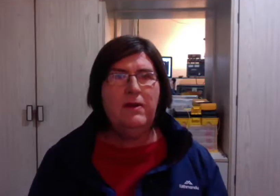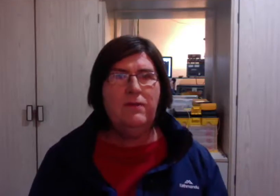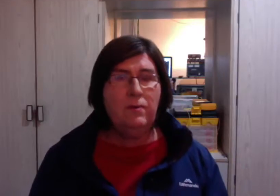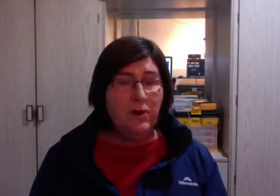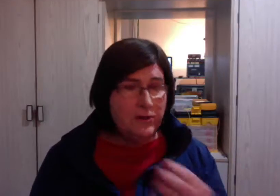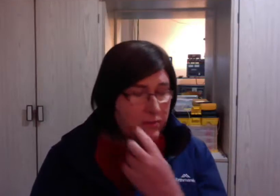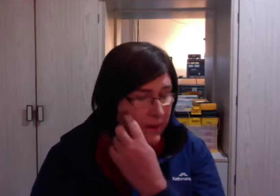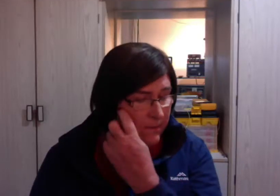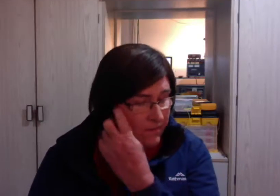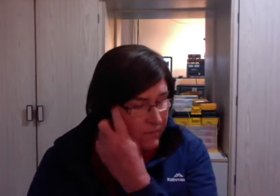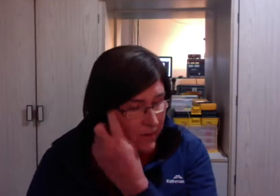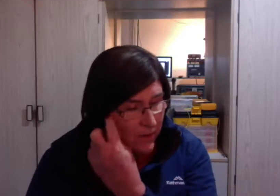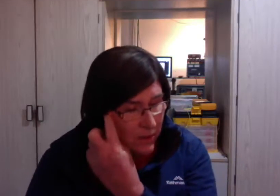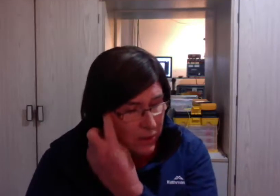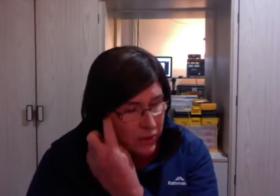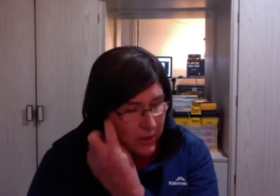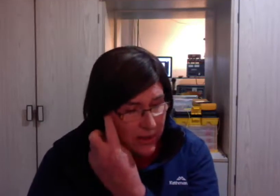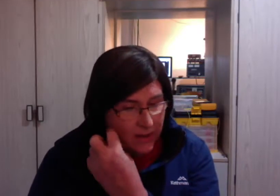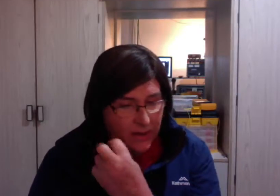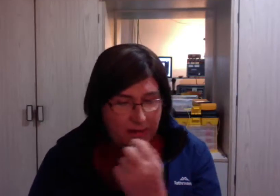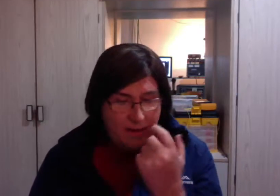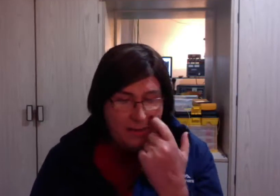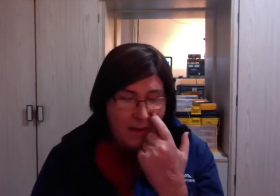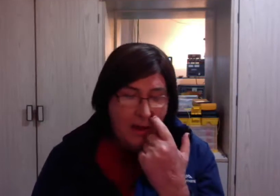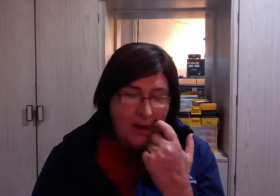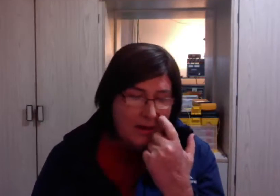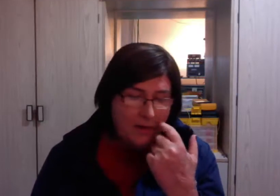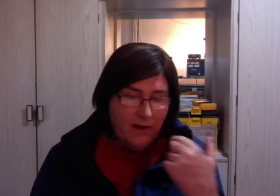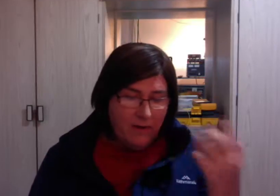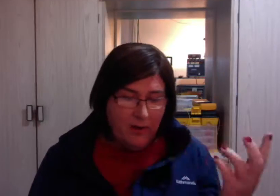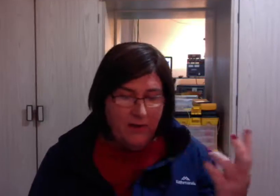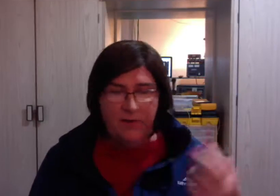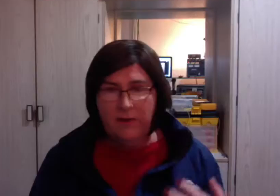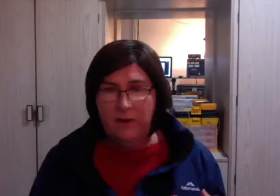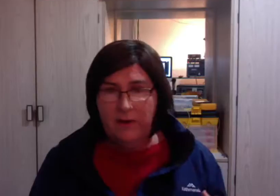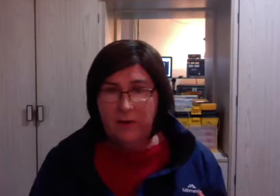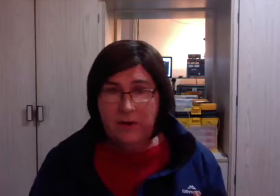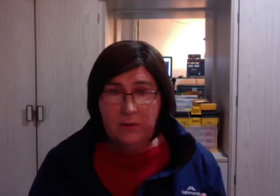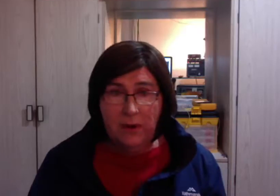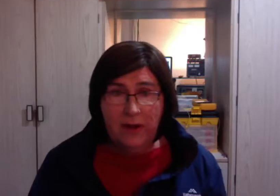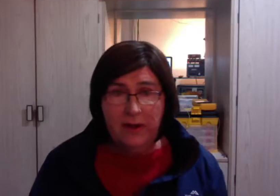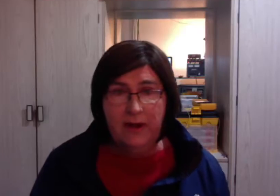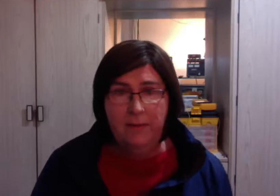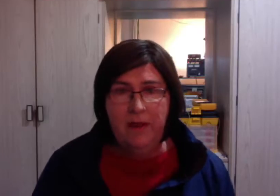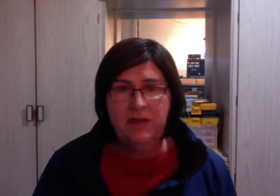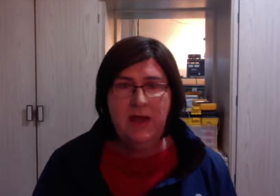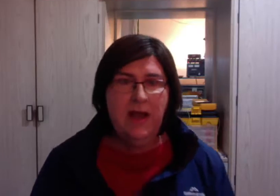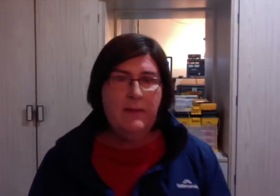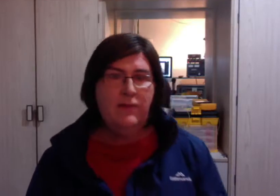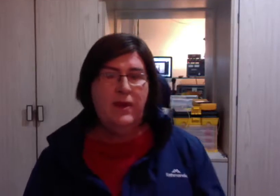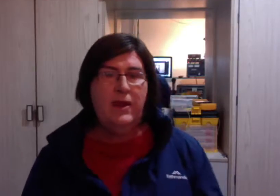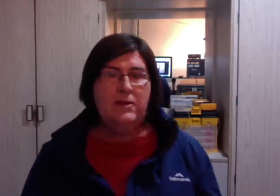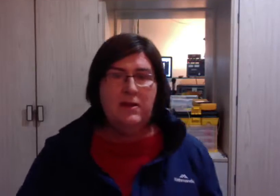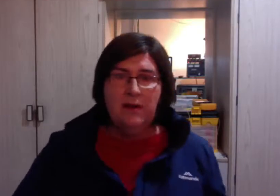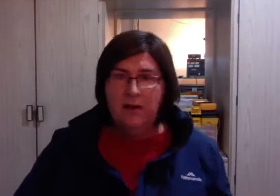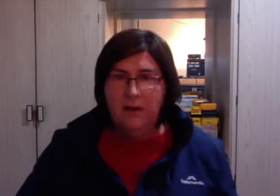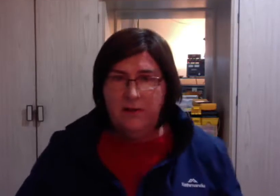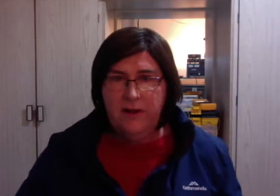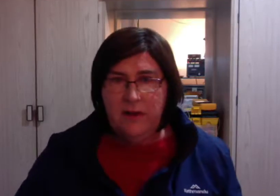you want to, you know, calculate the number, gravel roads where you're likely to get a puncture, 80%, sand